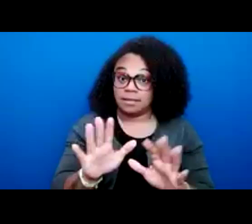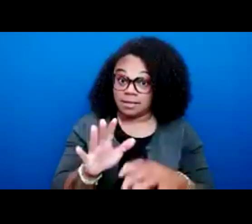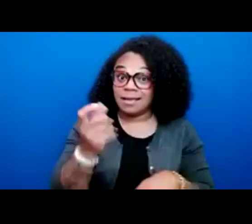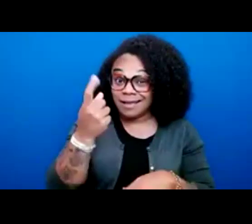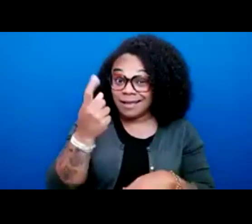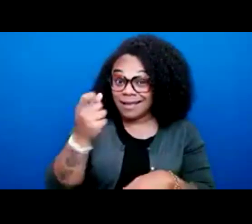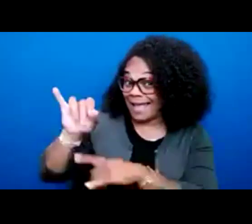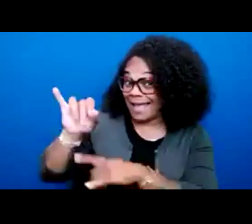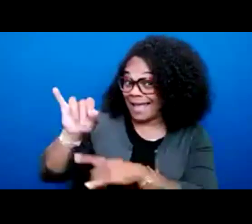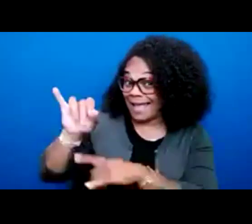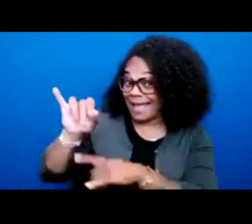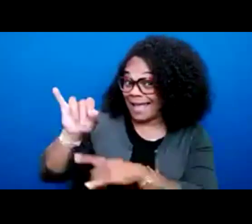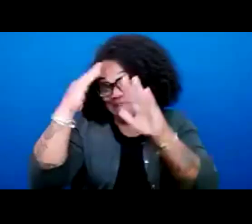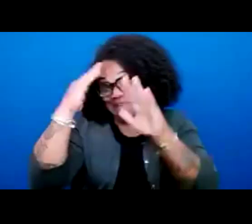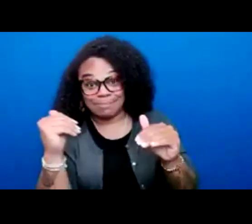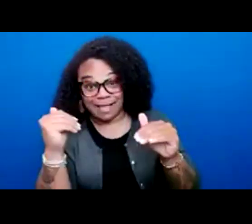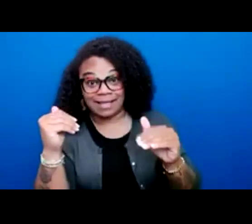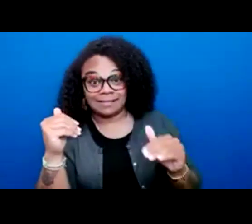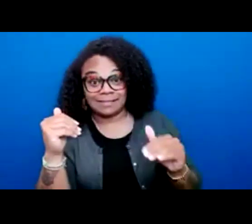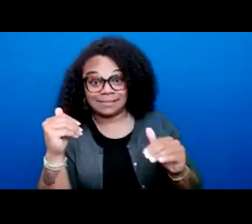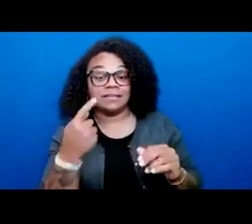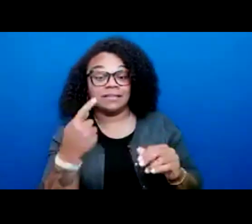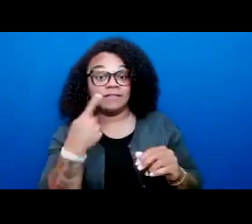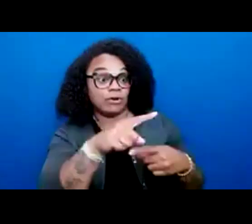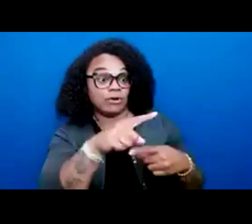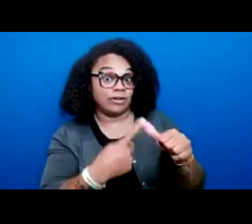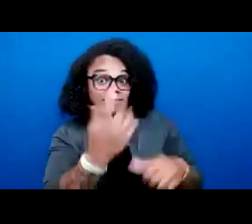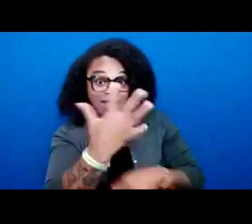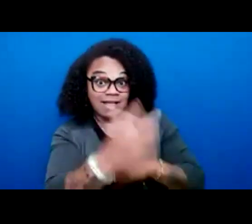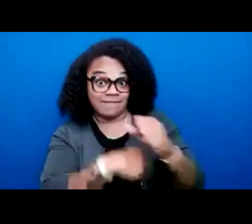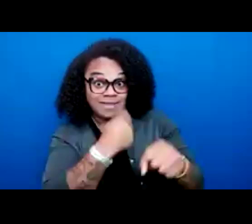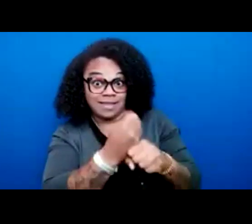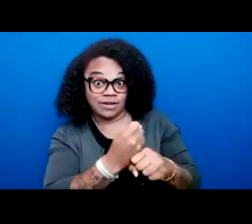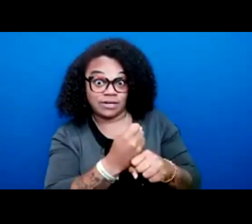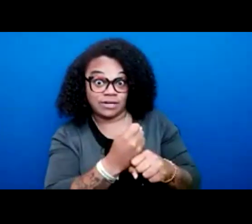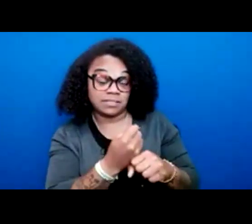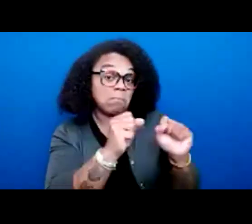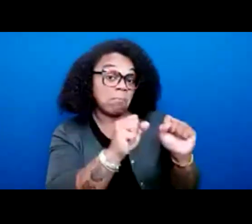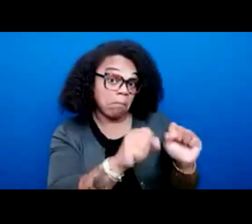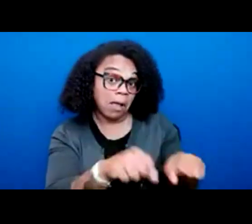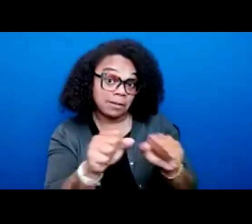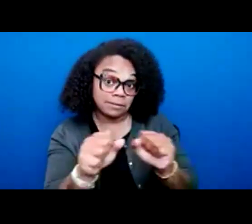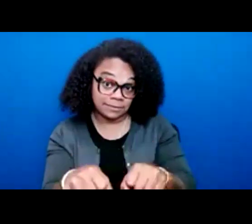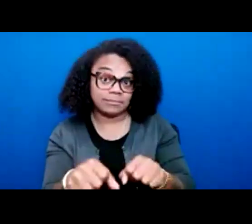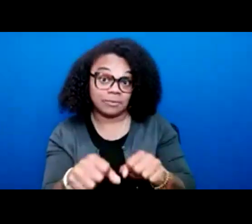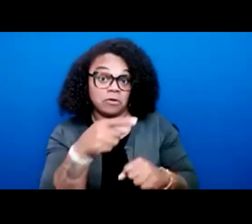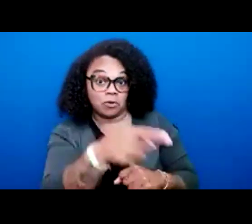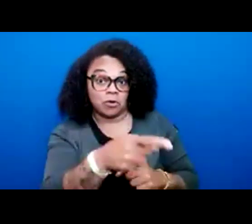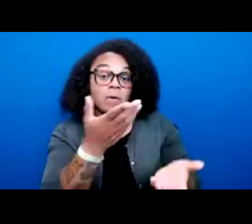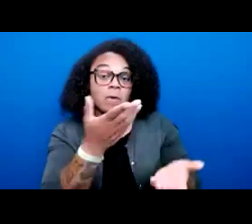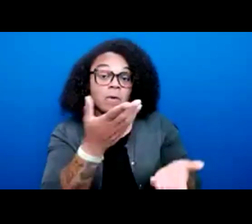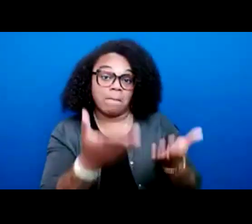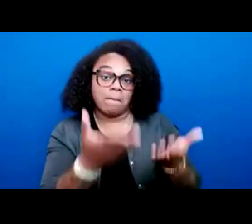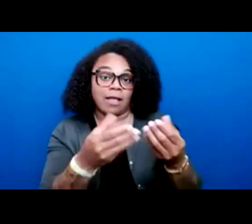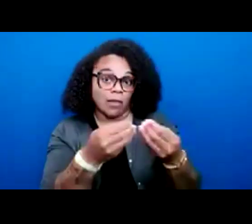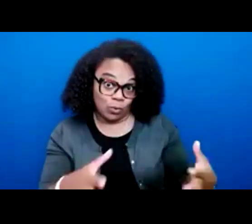this expectation and a guideline that for the first 5 years, it's possible that you may have a loss in your business.